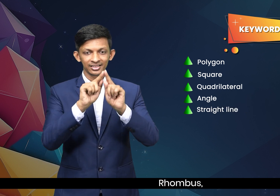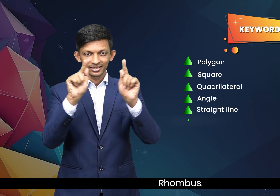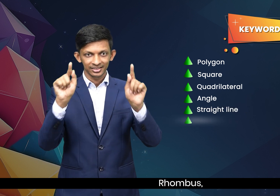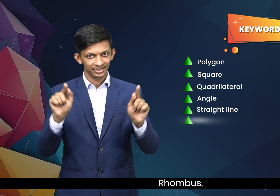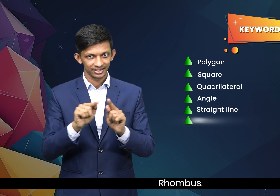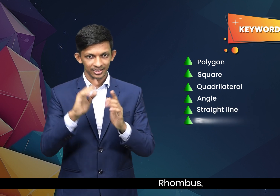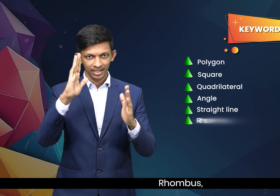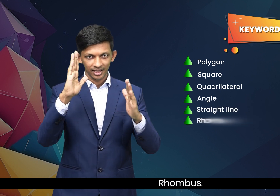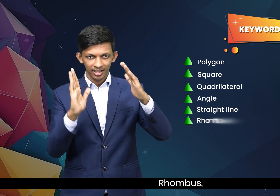rhombus,